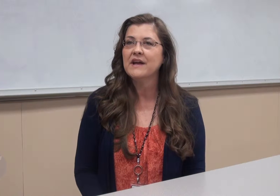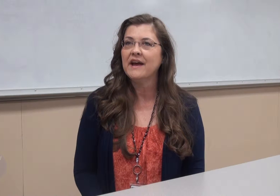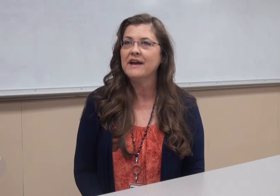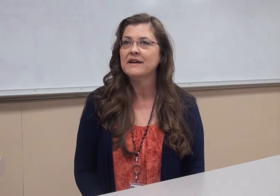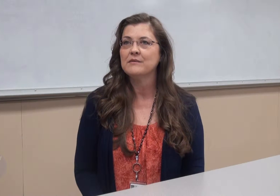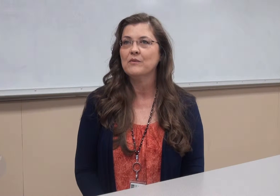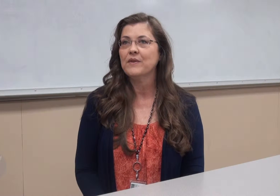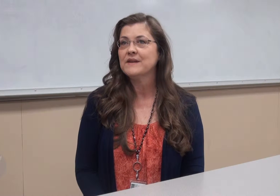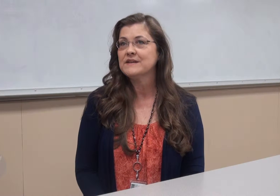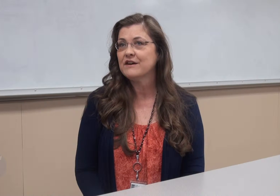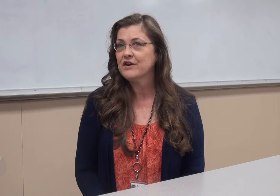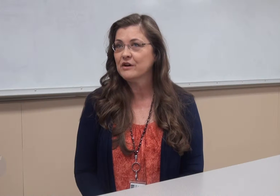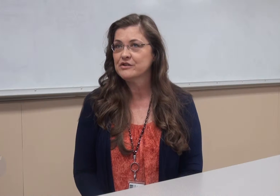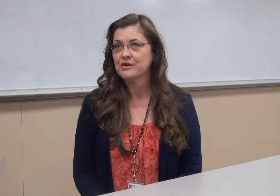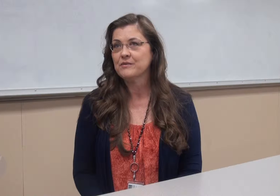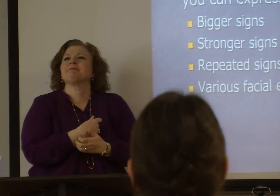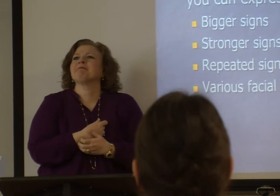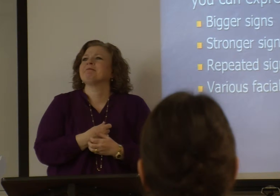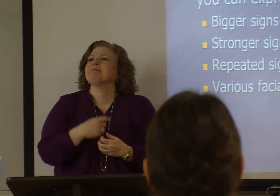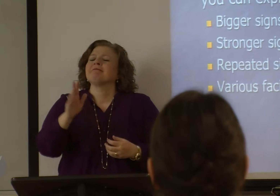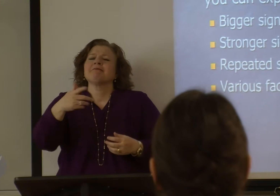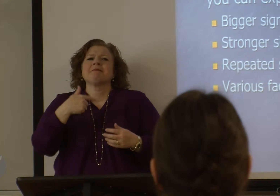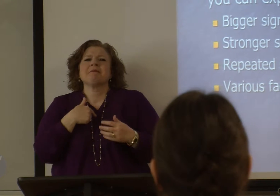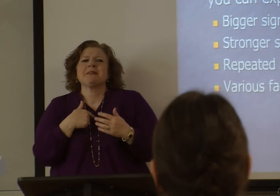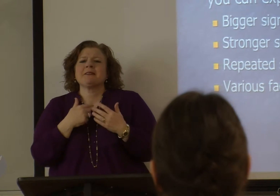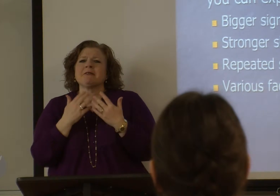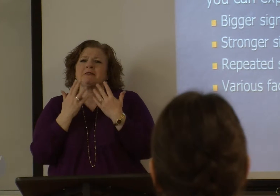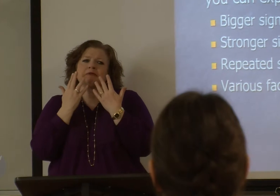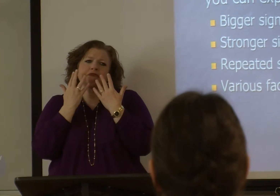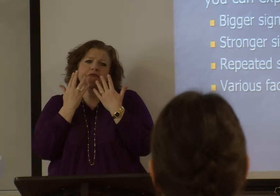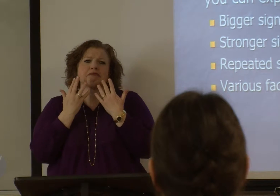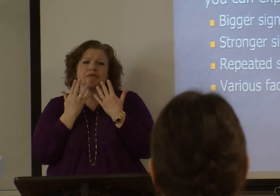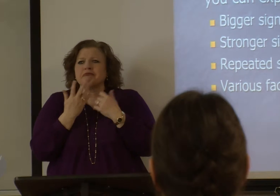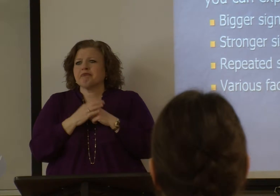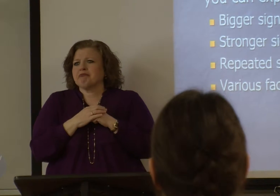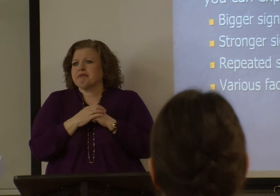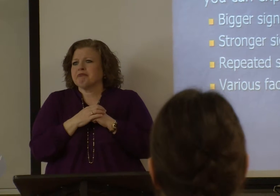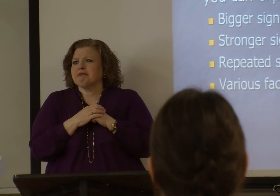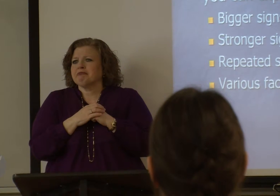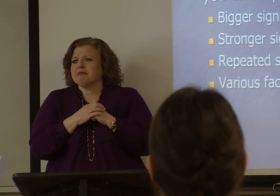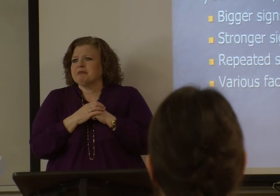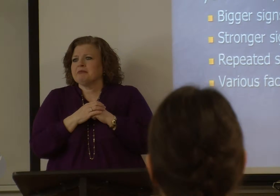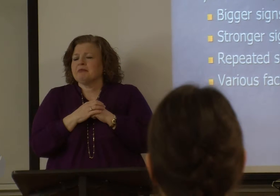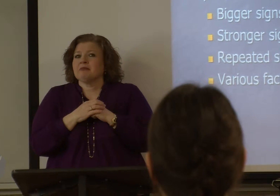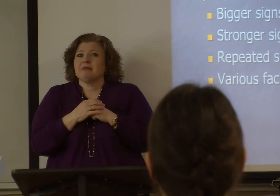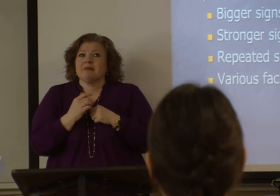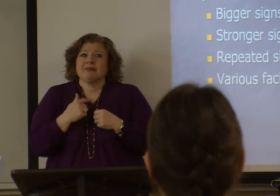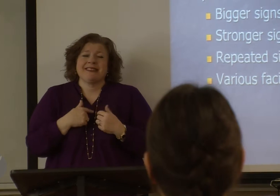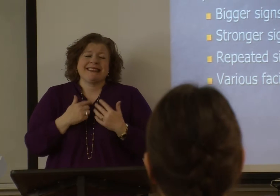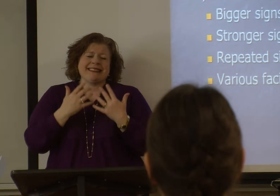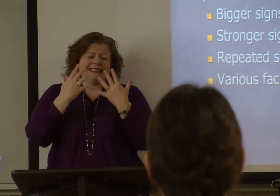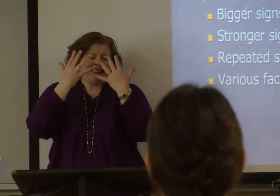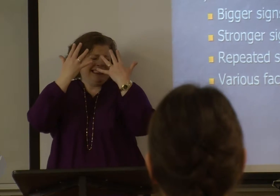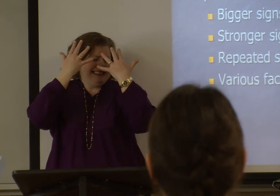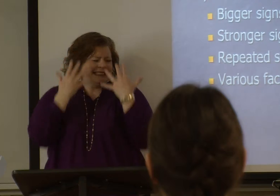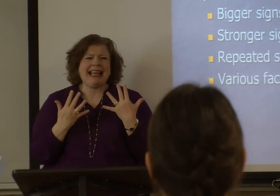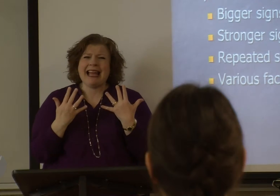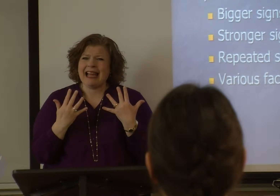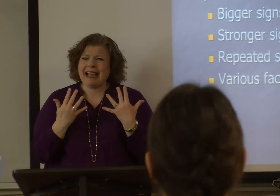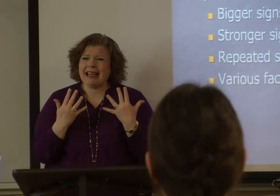communicate and within the deaf culture. And I prefer students to learn the foundation of sign language. The ABCs,